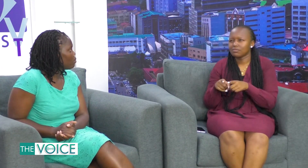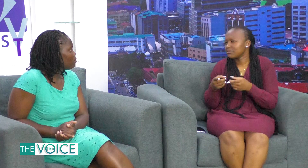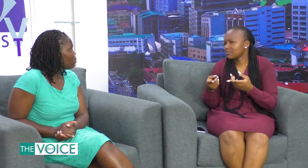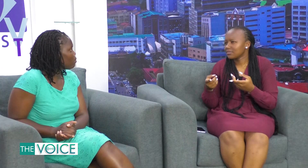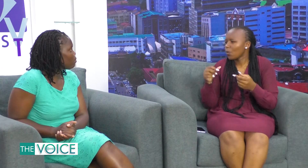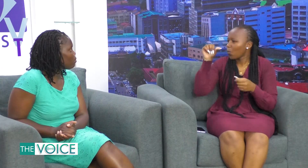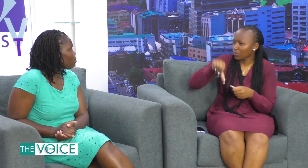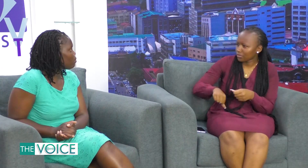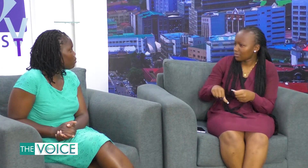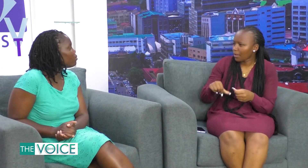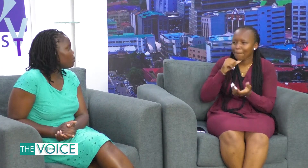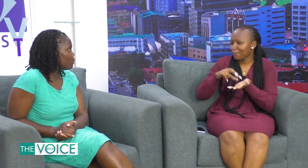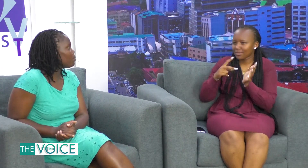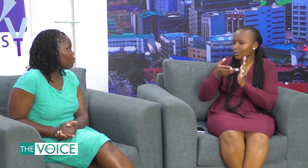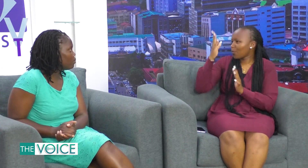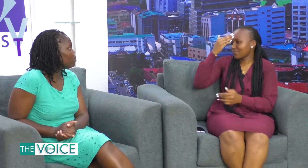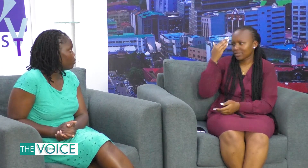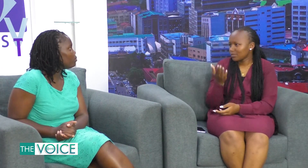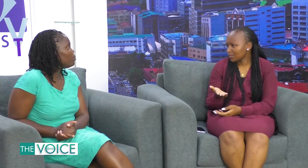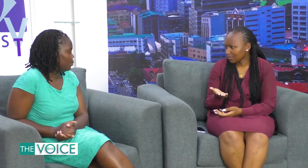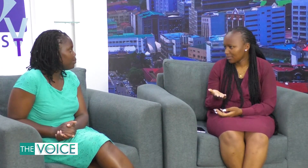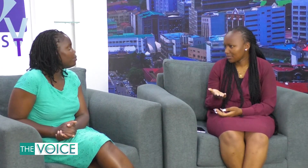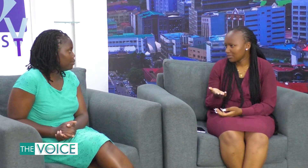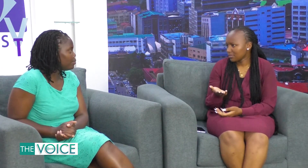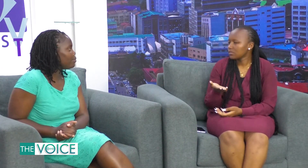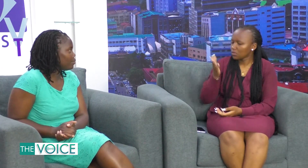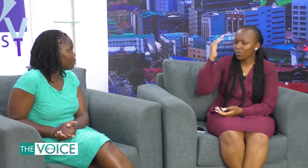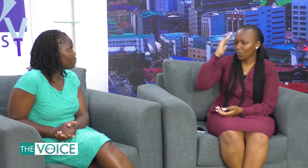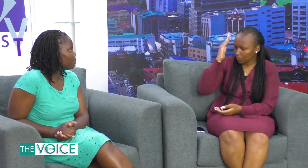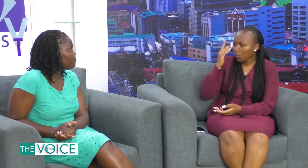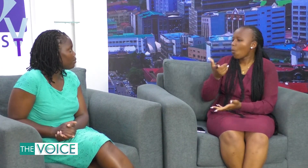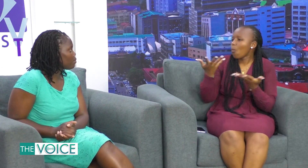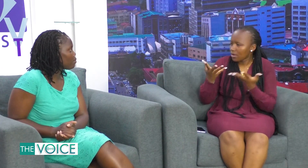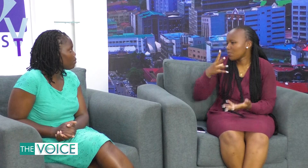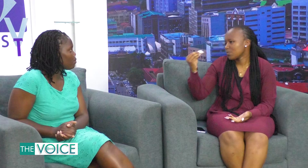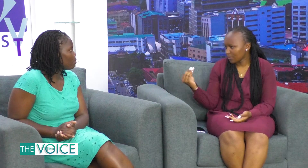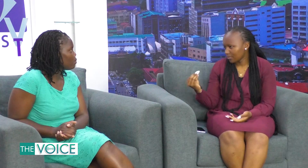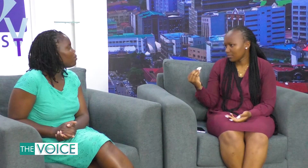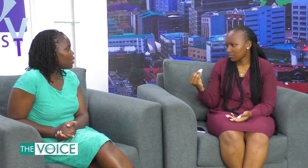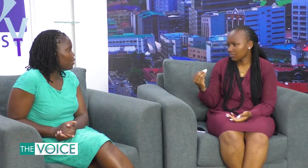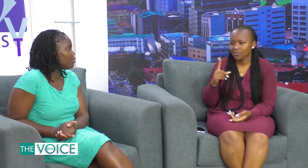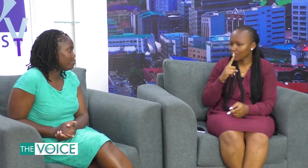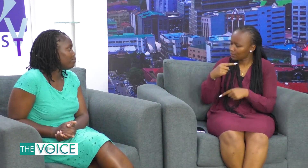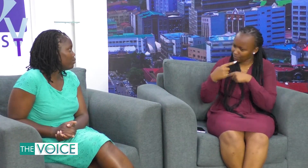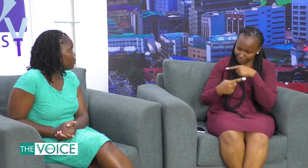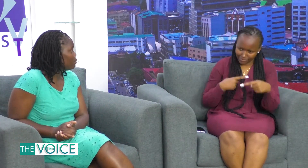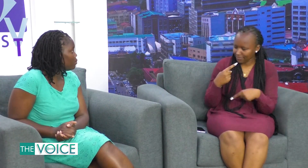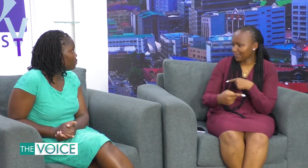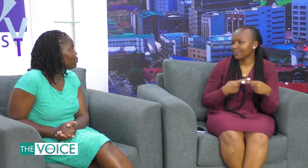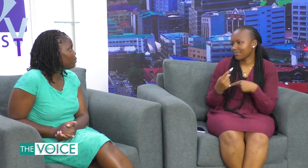others who are watching that always depend on God. And don't forget that God will always help you.